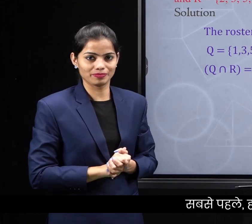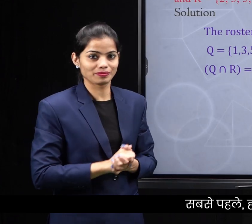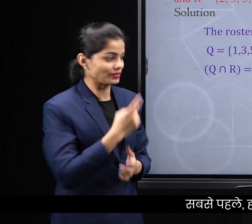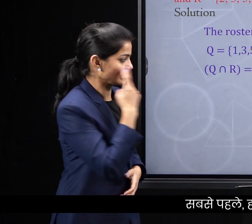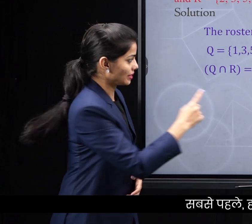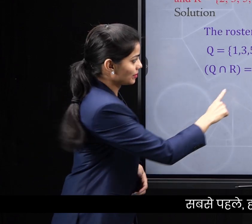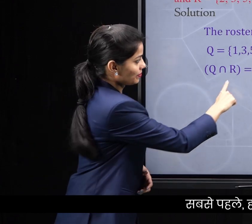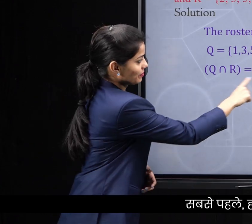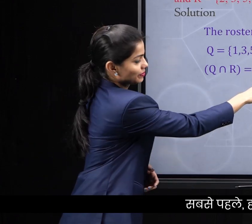7।